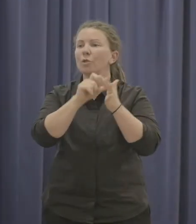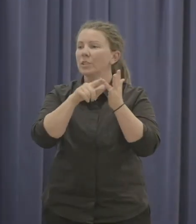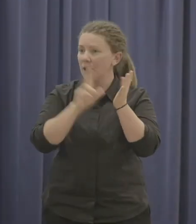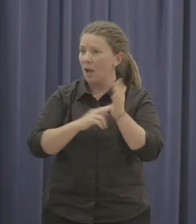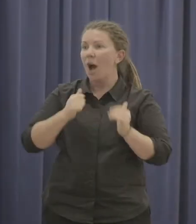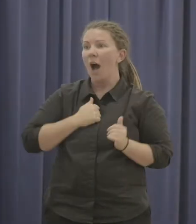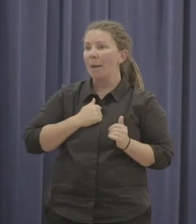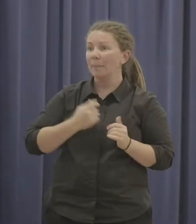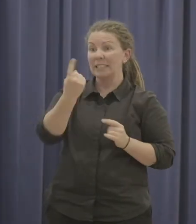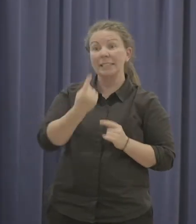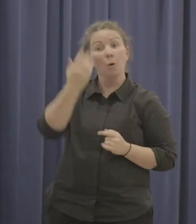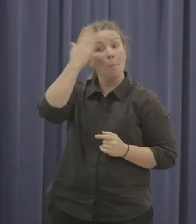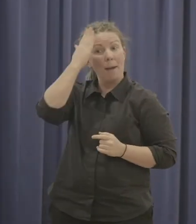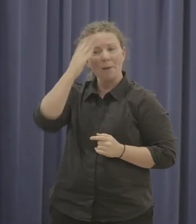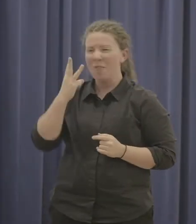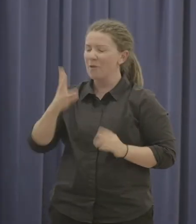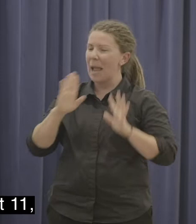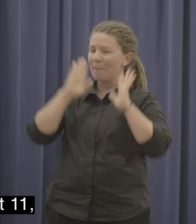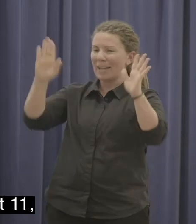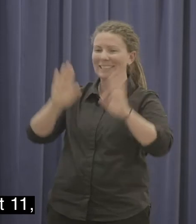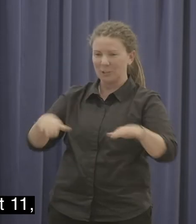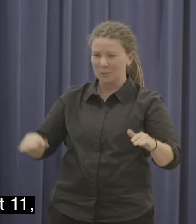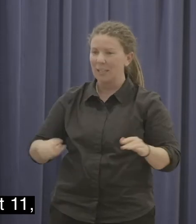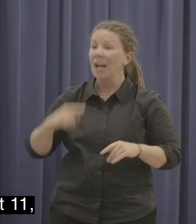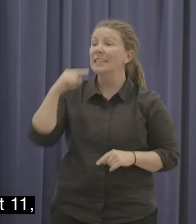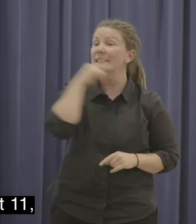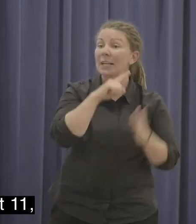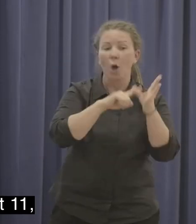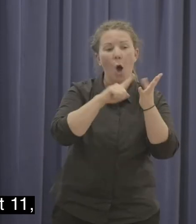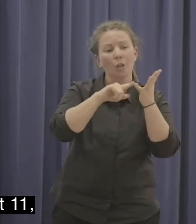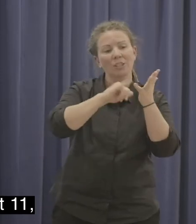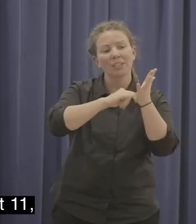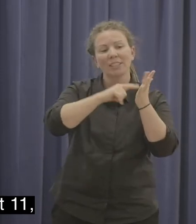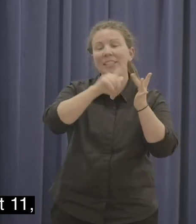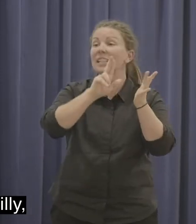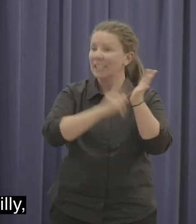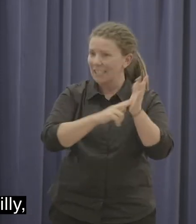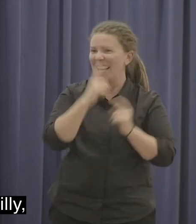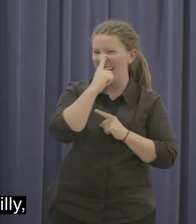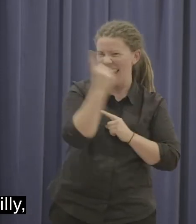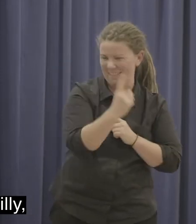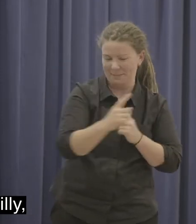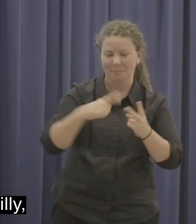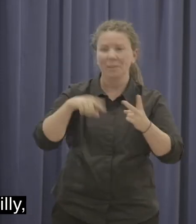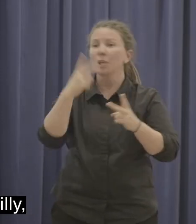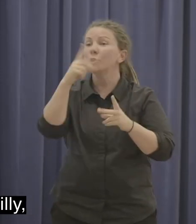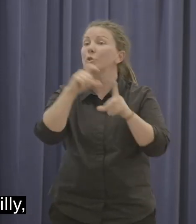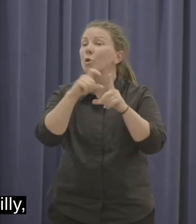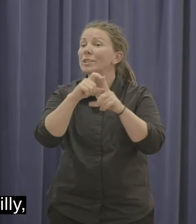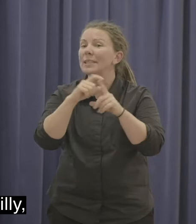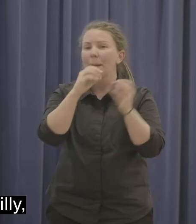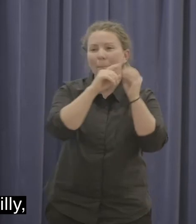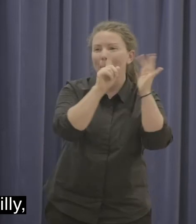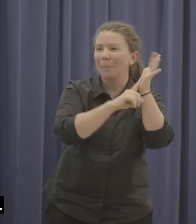3 miracle children. My son Austin, who is almost 11, and I have 2 daughters,